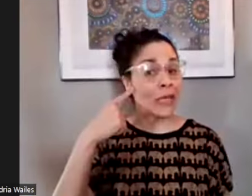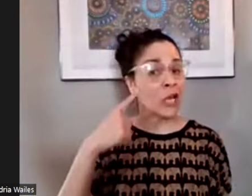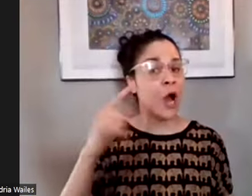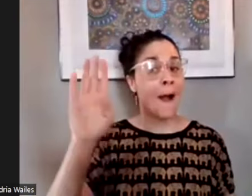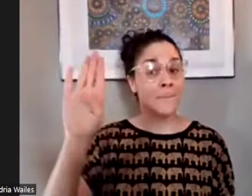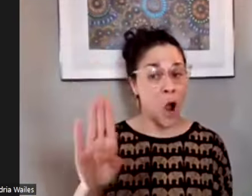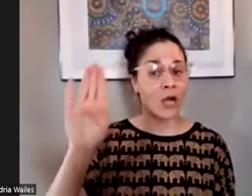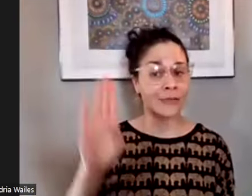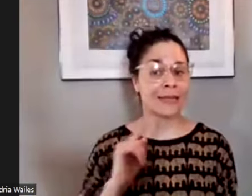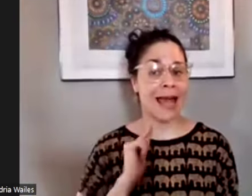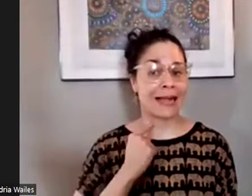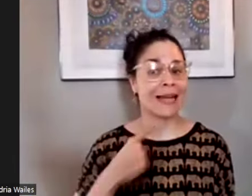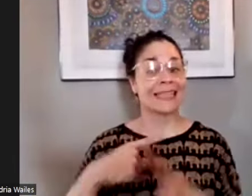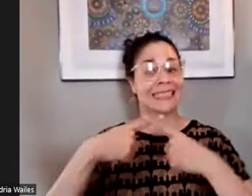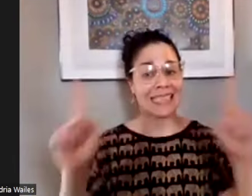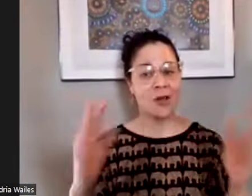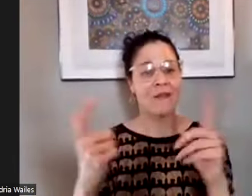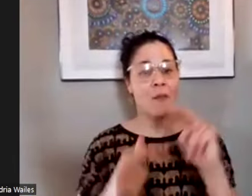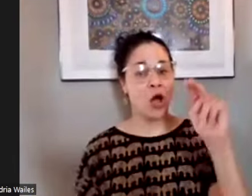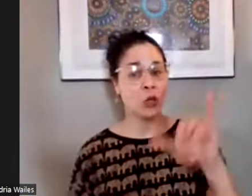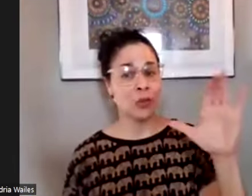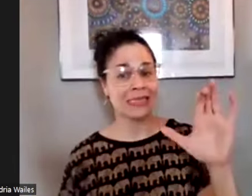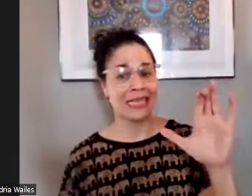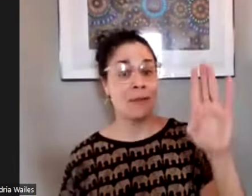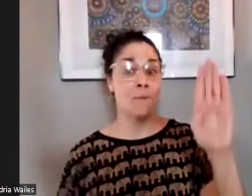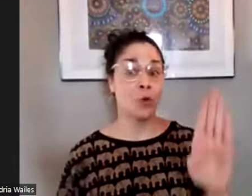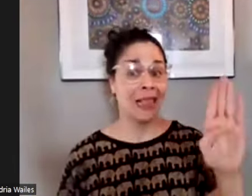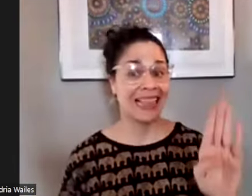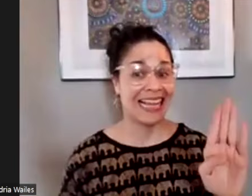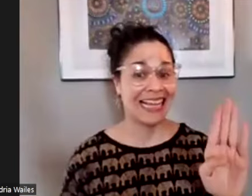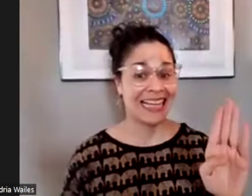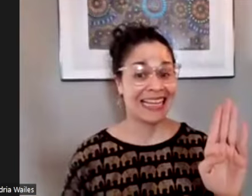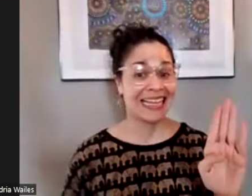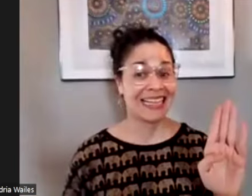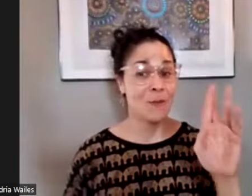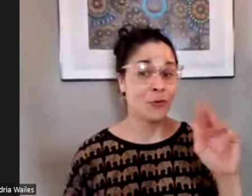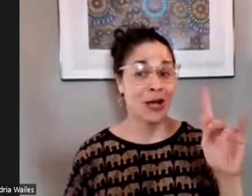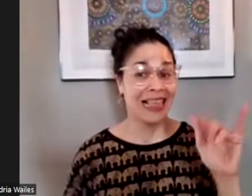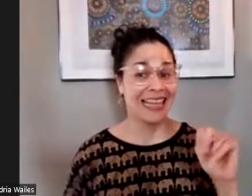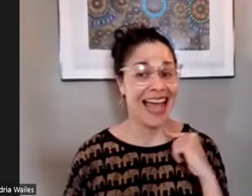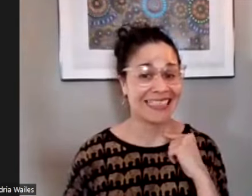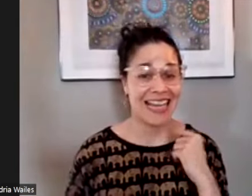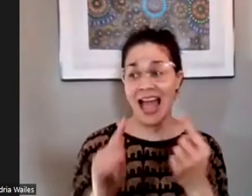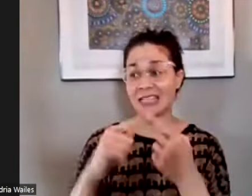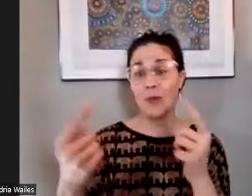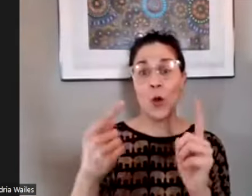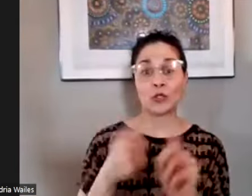the line would look like. In the same way that hearing people know that a Boston accent is different than a New York City accent, than a